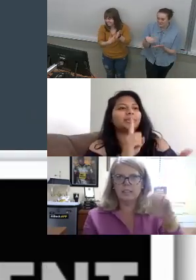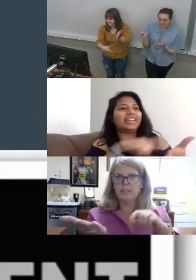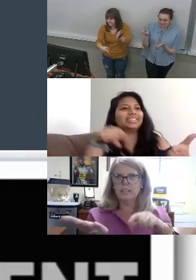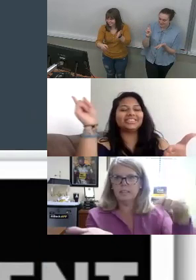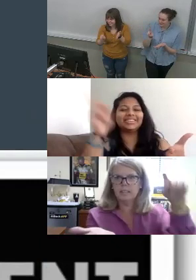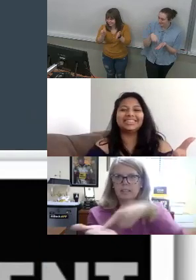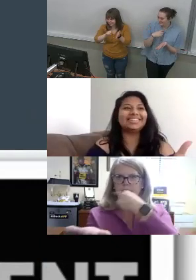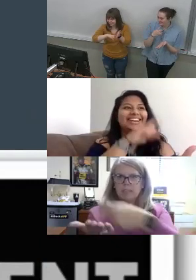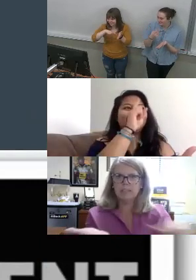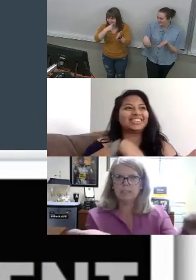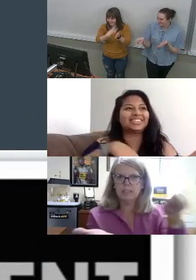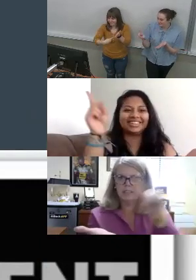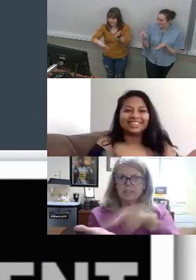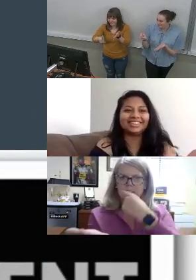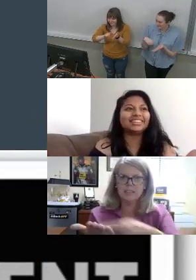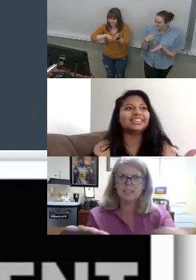Canceled.